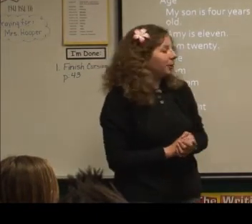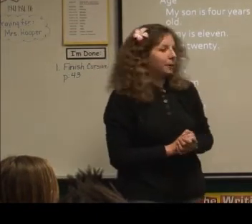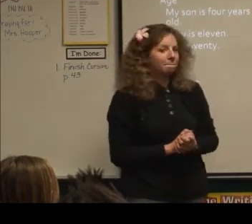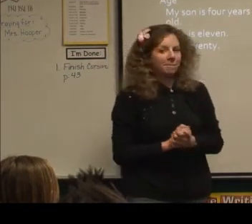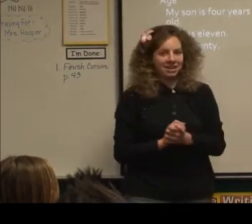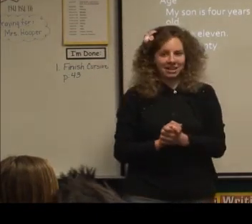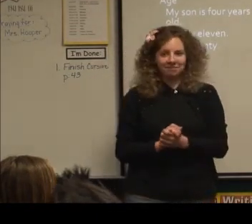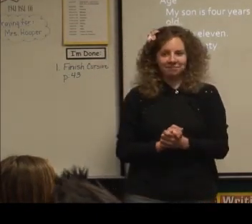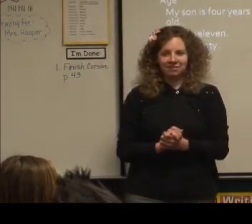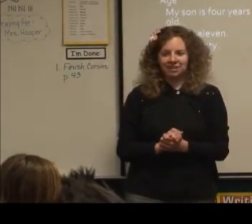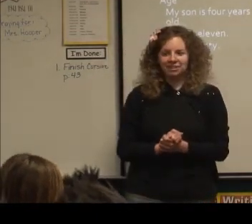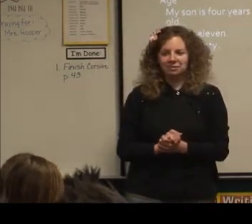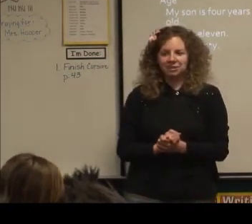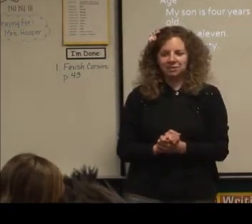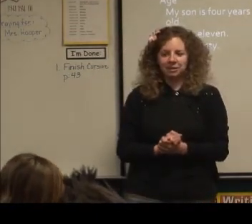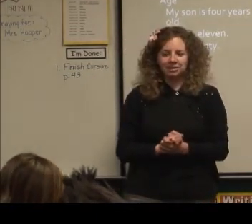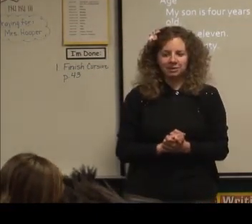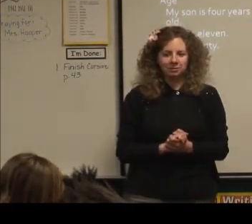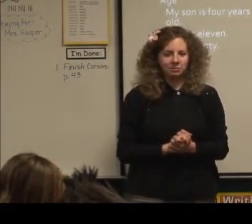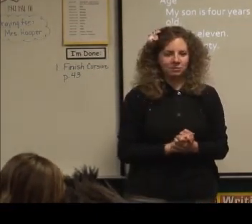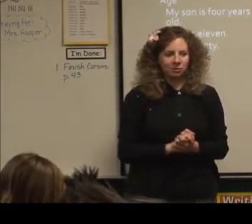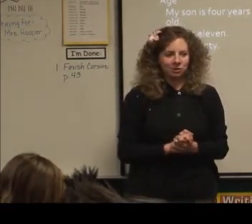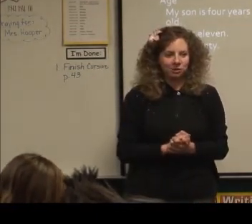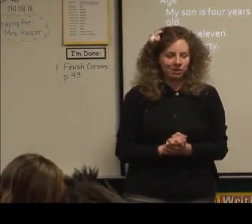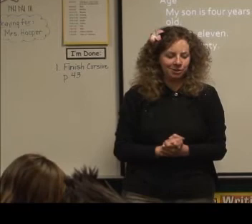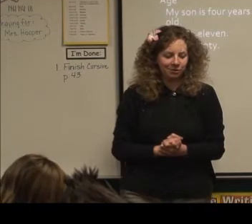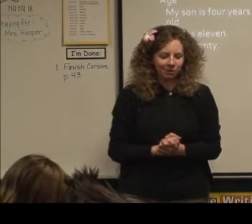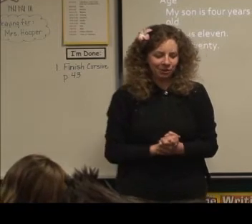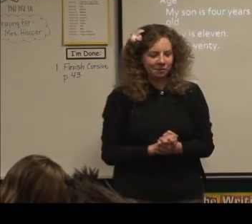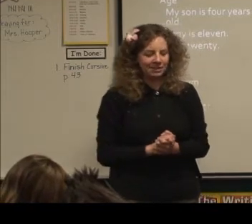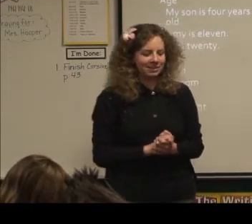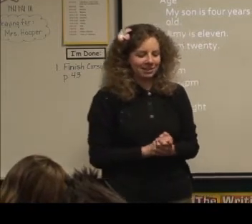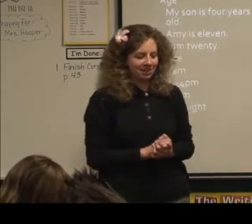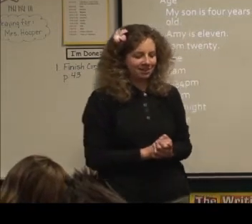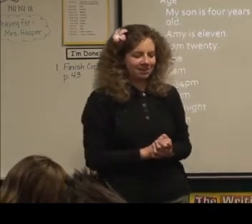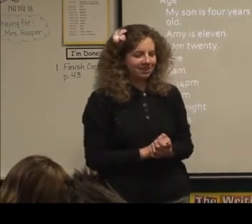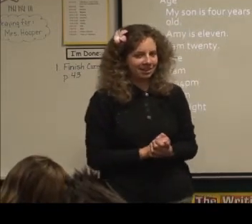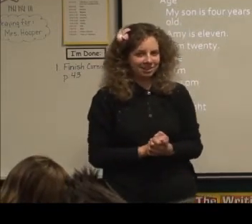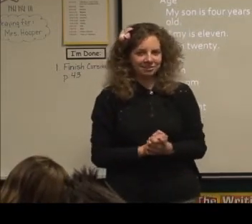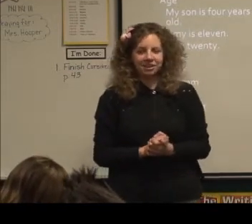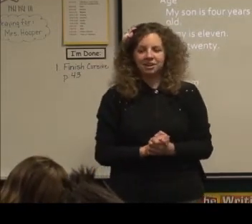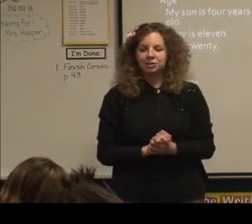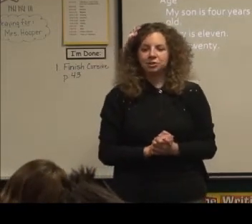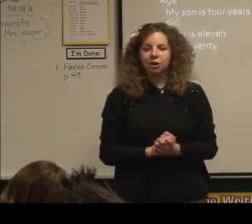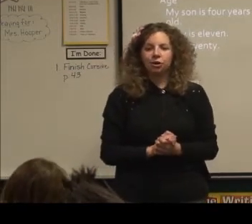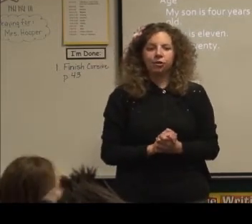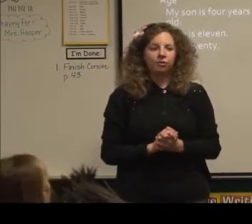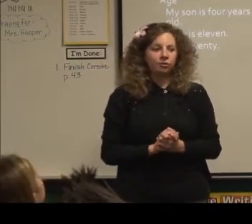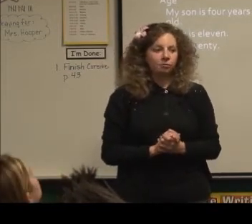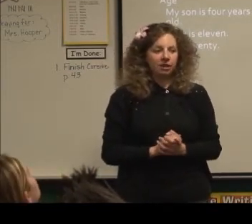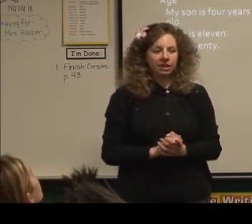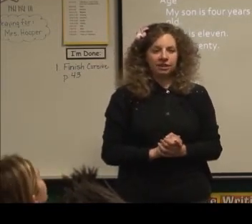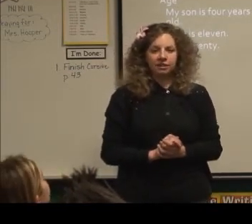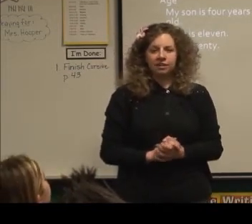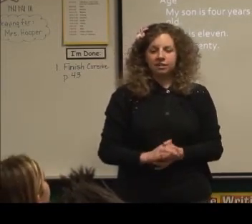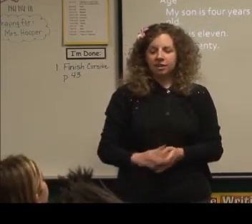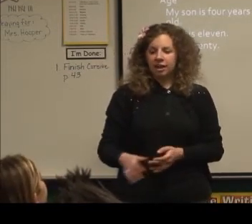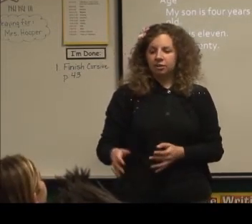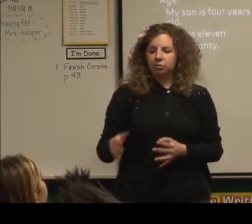For money, I think we talked about this one before too, and I know we're learning about it tonight in this section. So for money, then